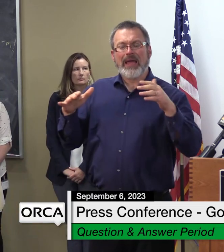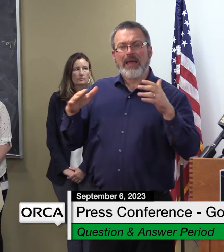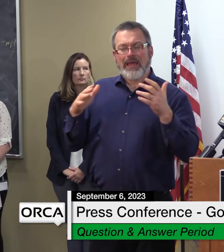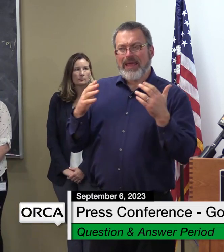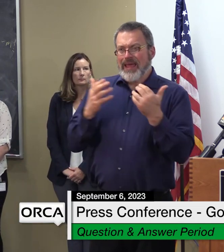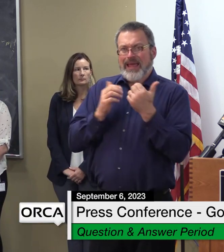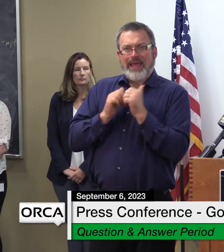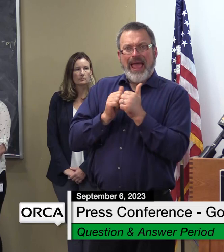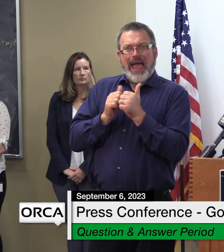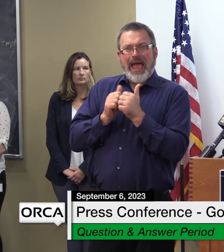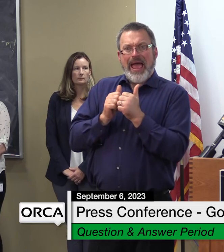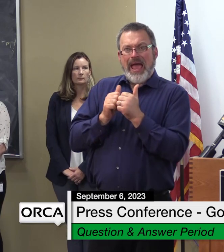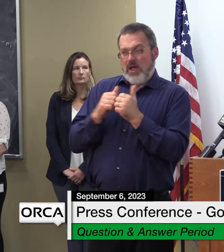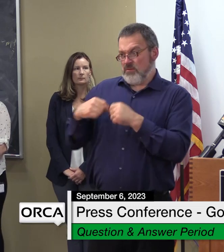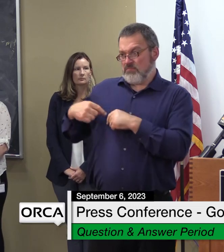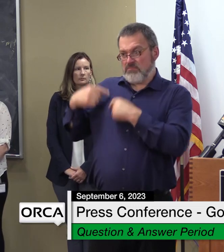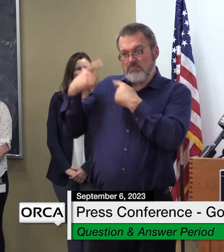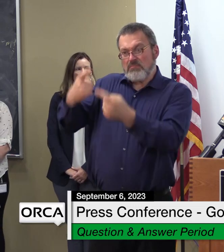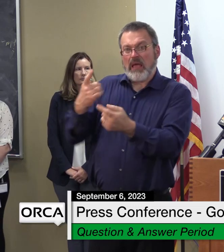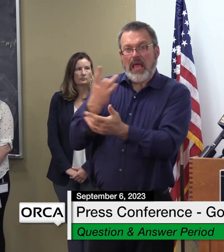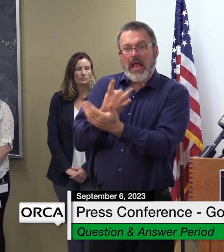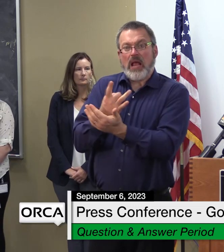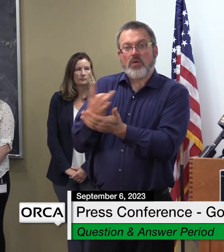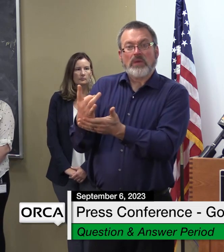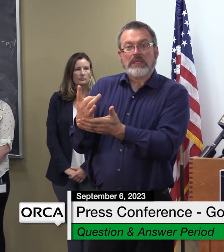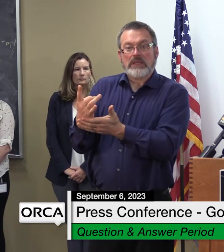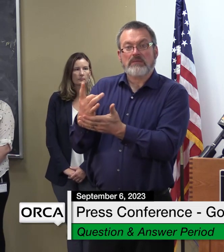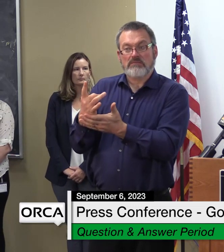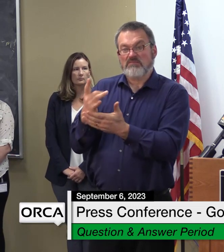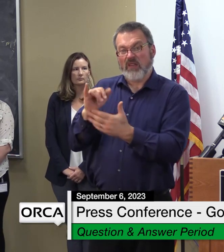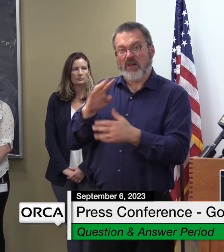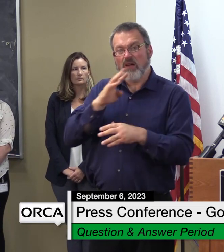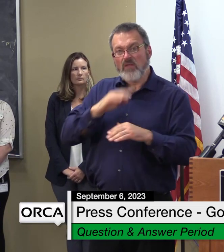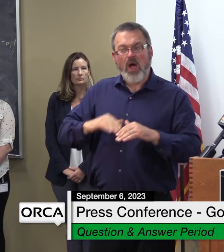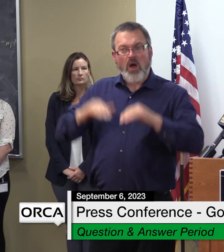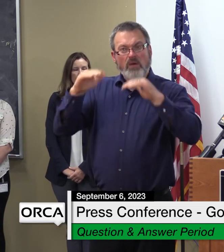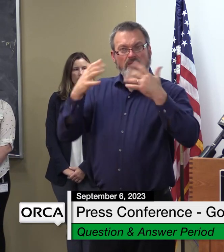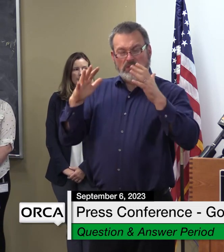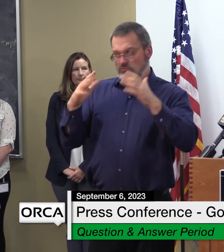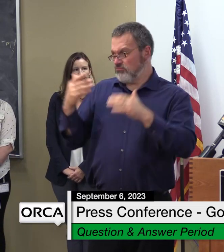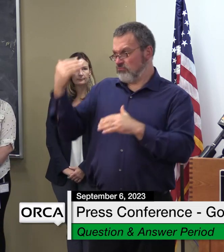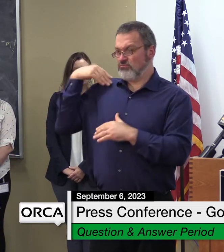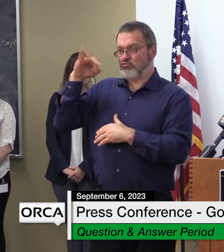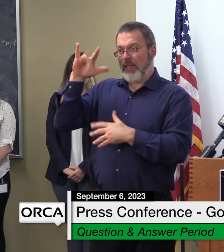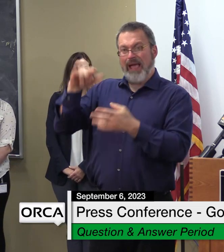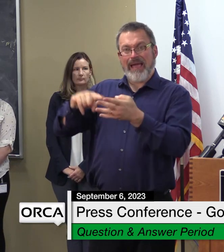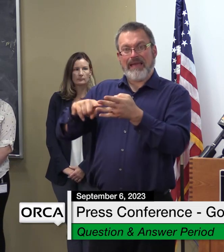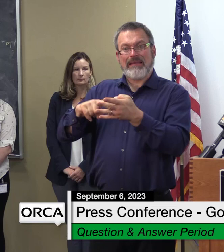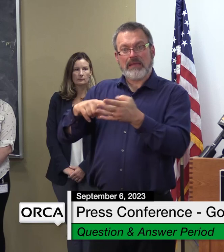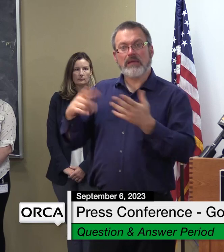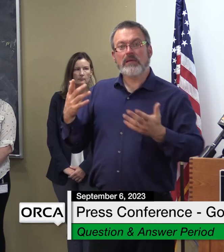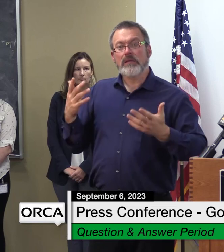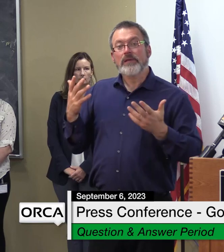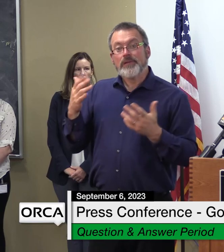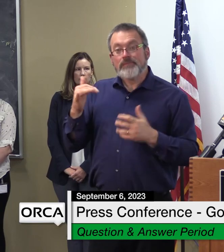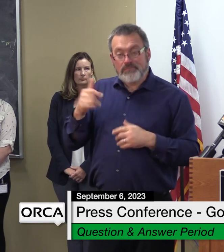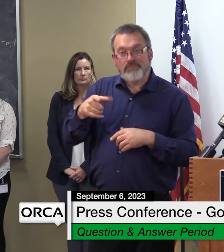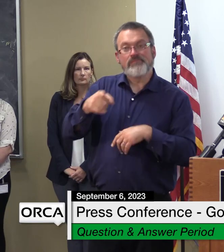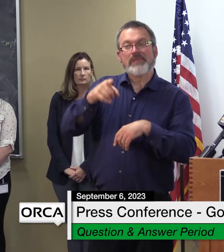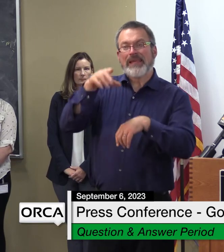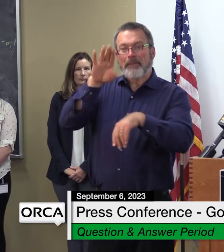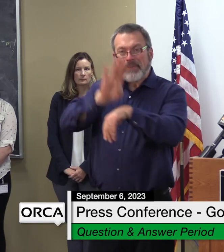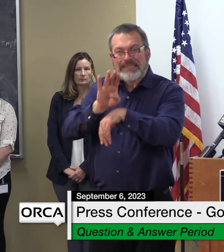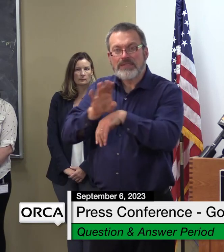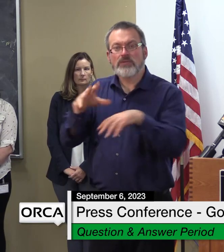8 weeks now since the initial flood, and those who are in business for themselves haven't been able to have